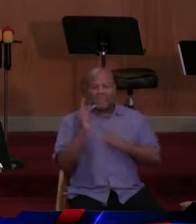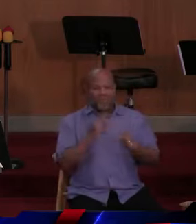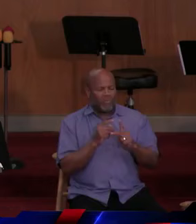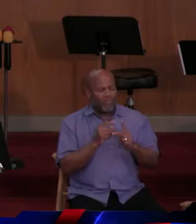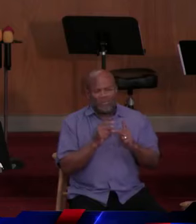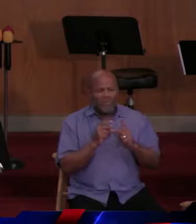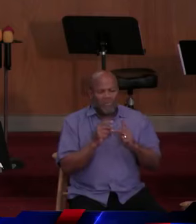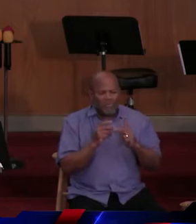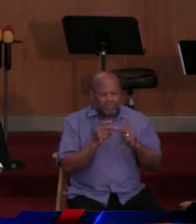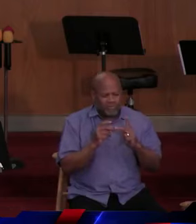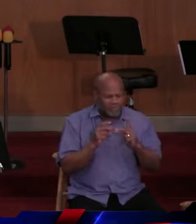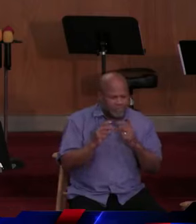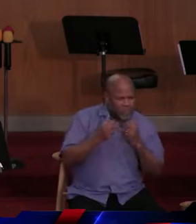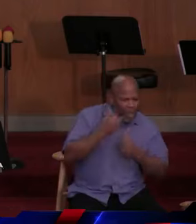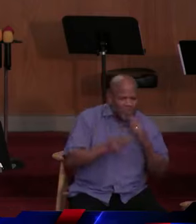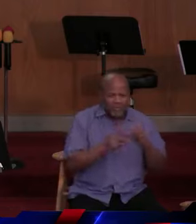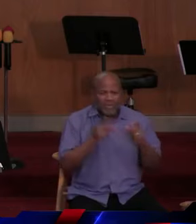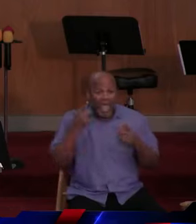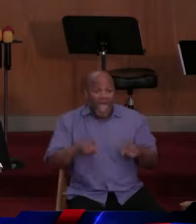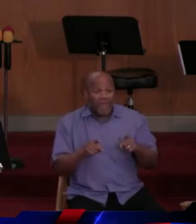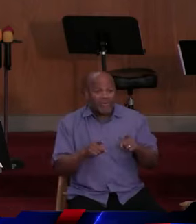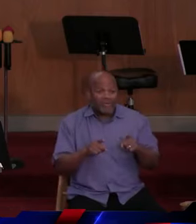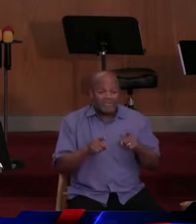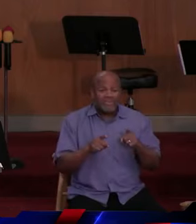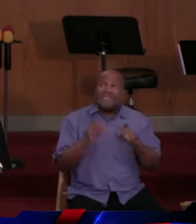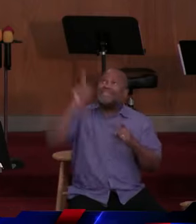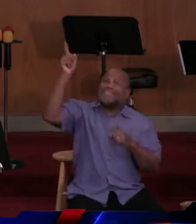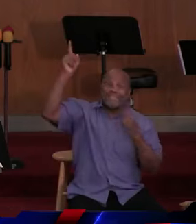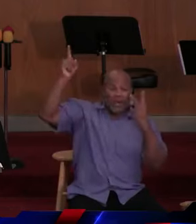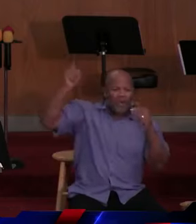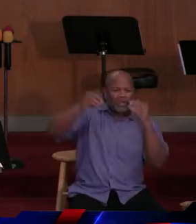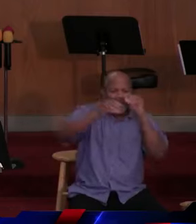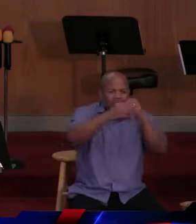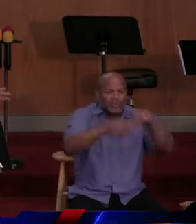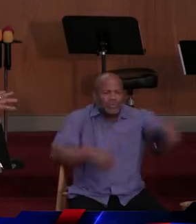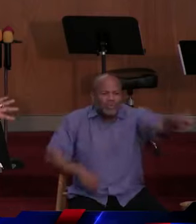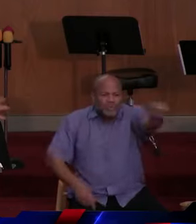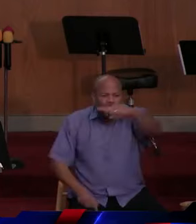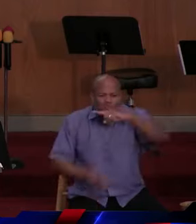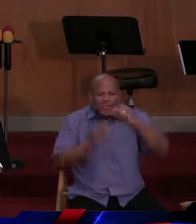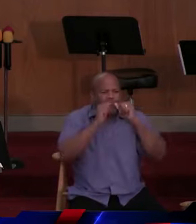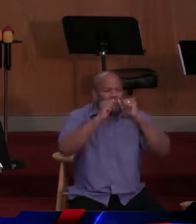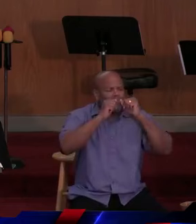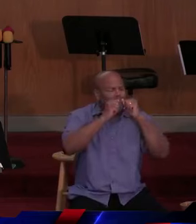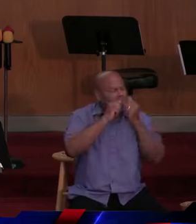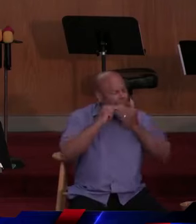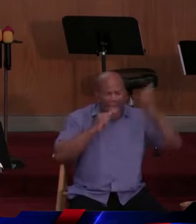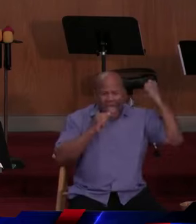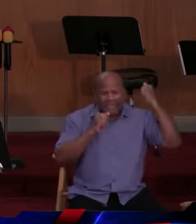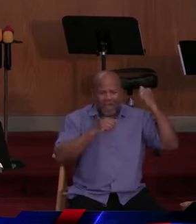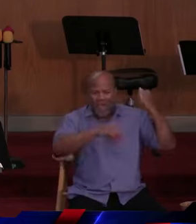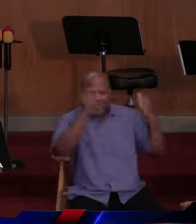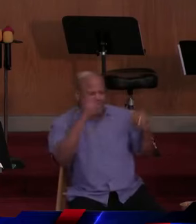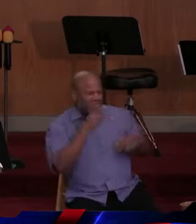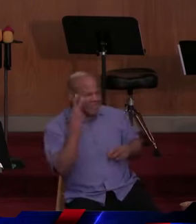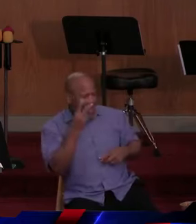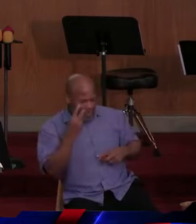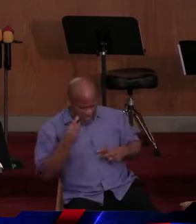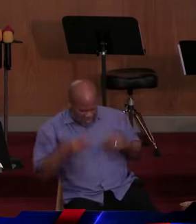you, when he saw the best in you, as Warren said, and everybody saw the worst in you.